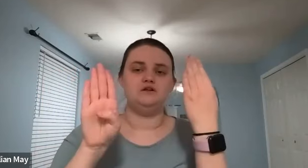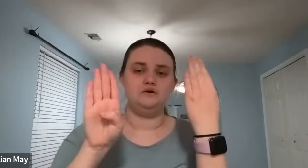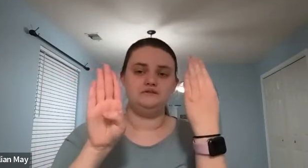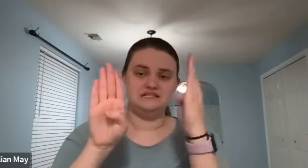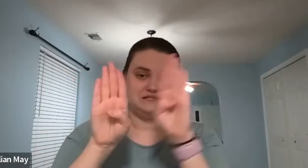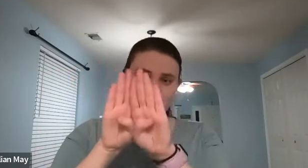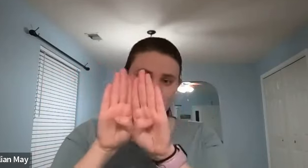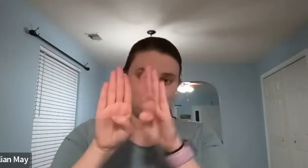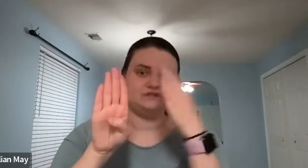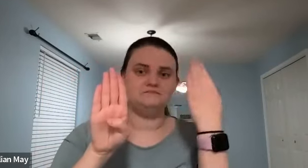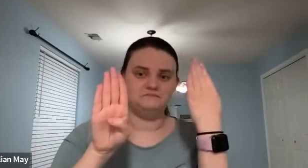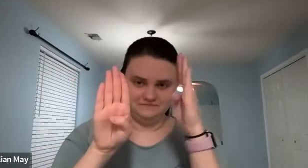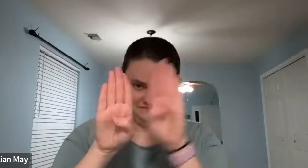Close is close.